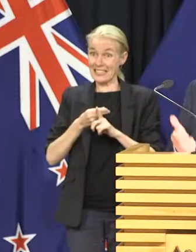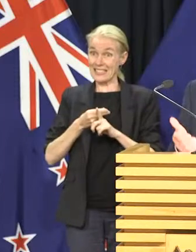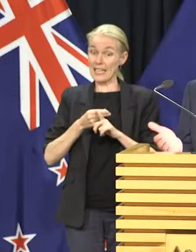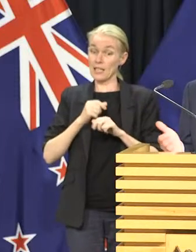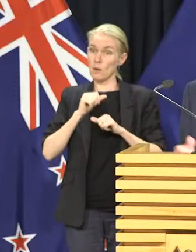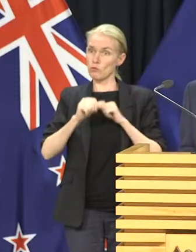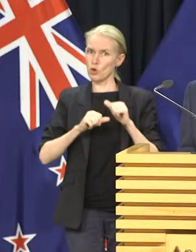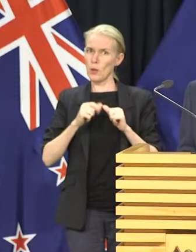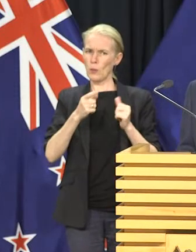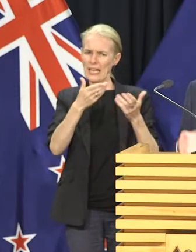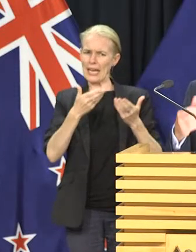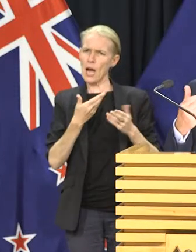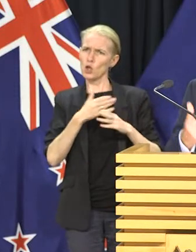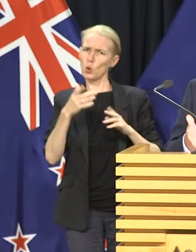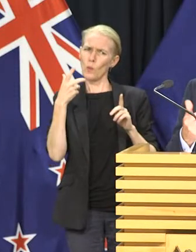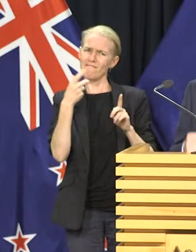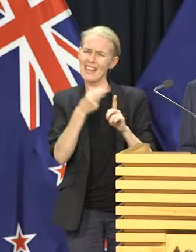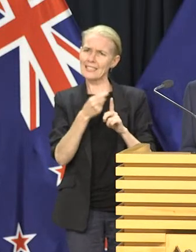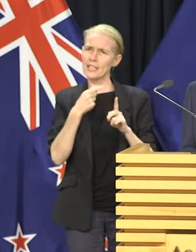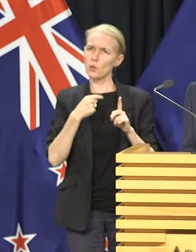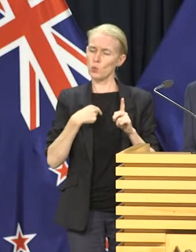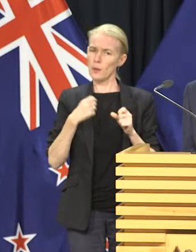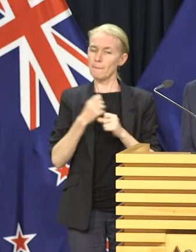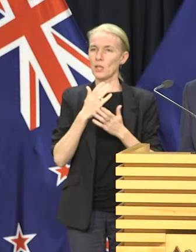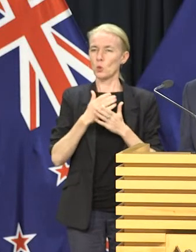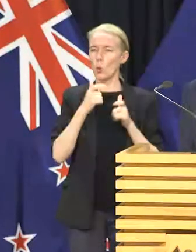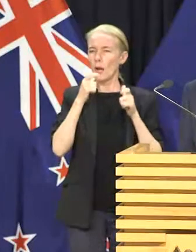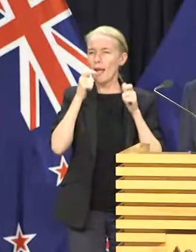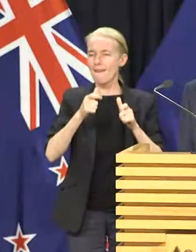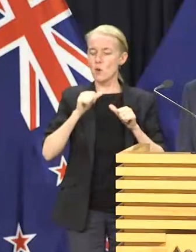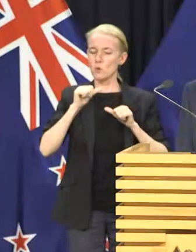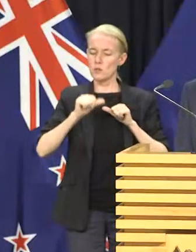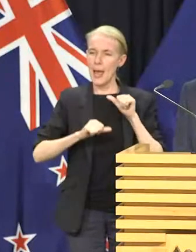usual rigorous approval process, not an emergency use